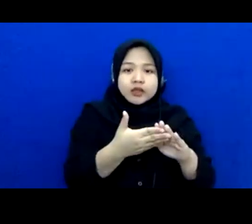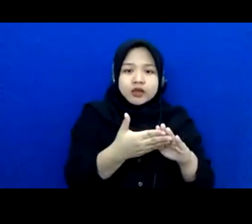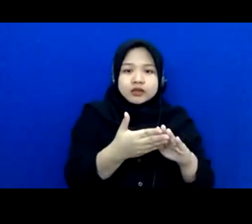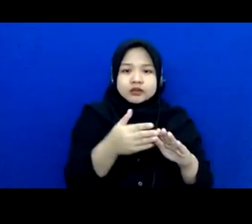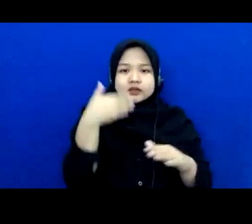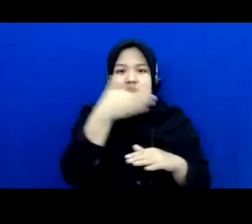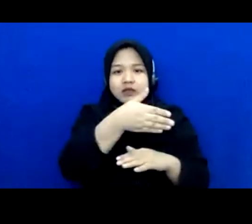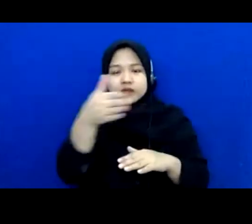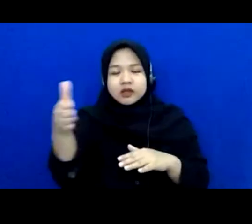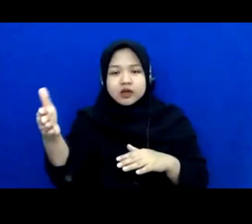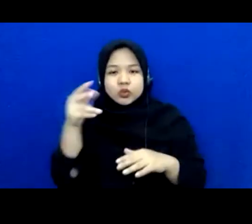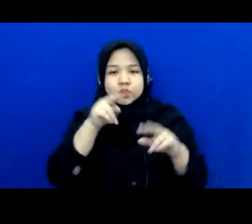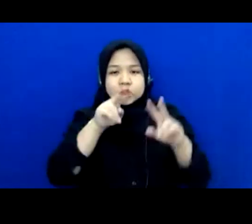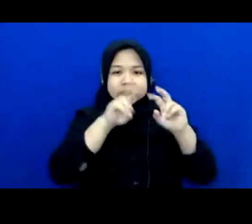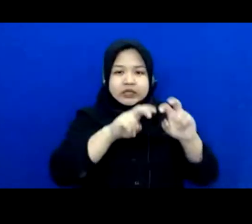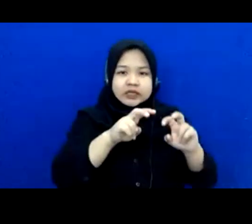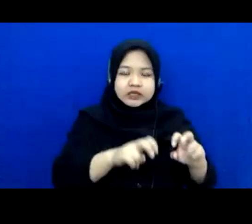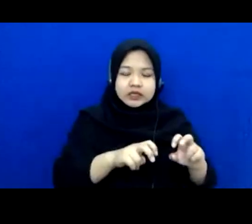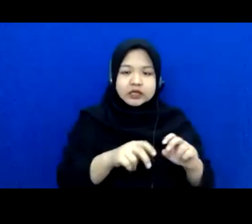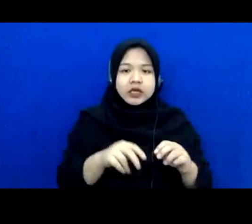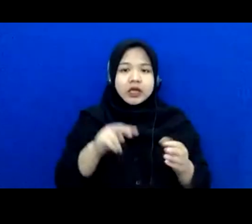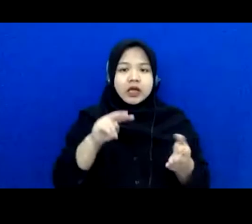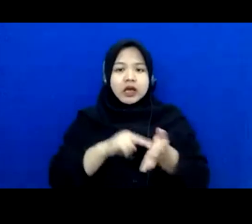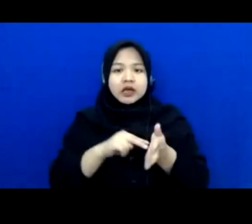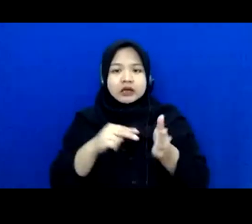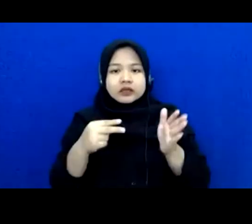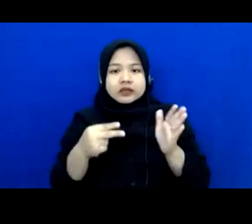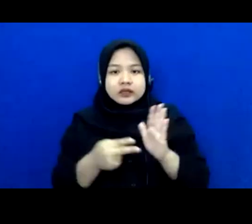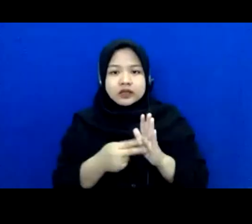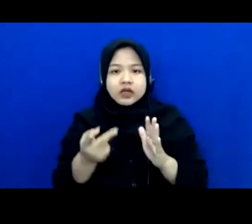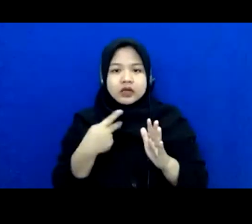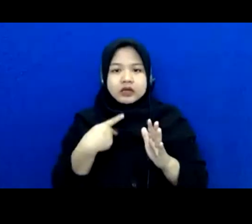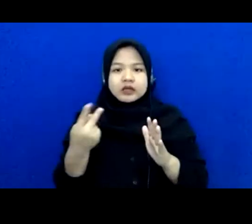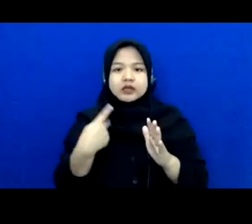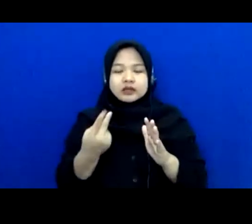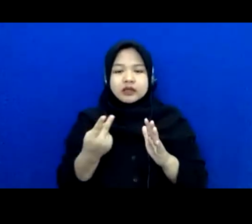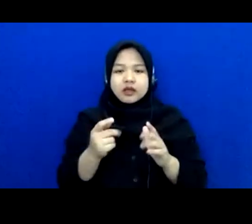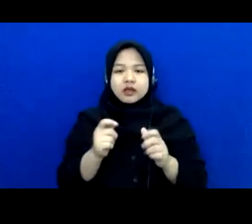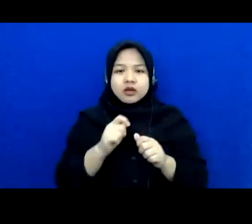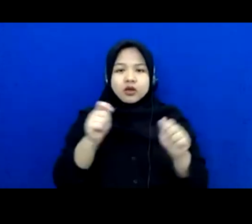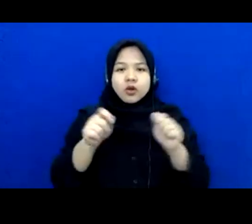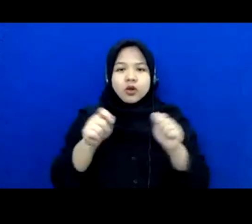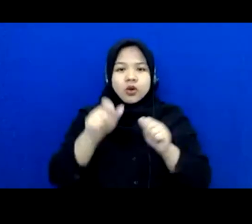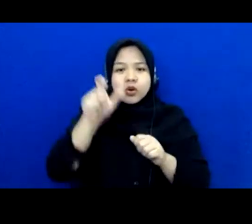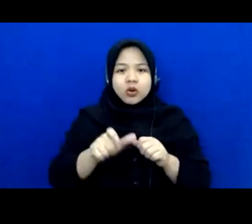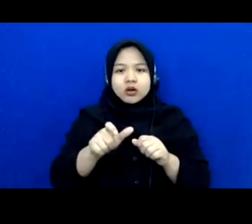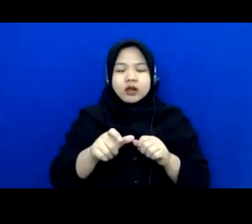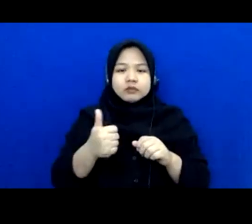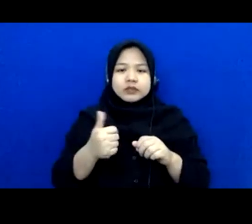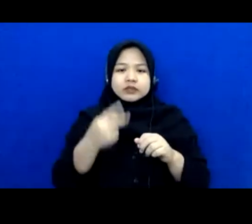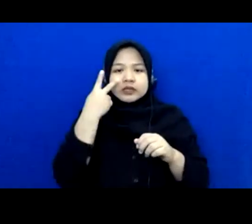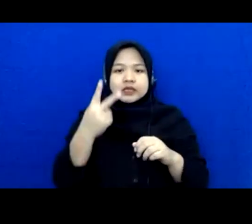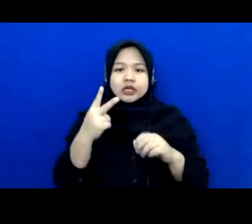in to the hospital. So that meant transporting lots of people in to do screening at the hospital, which is a little